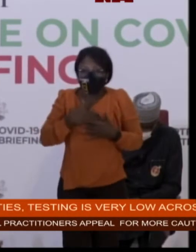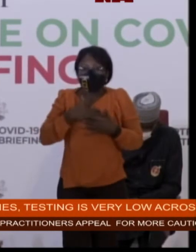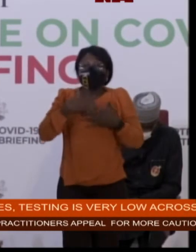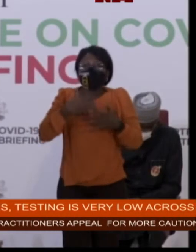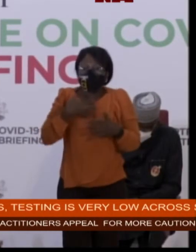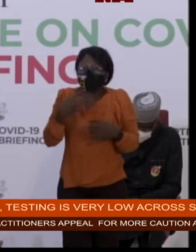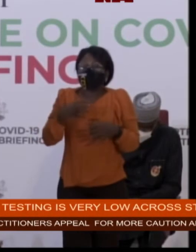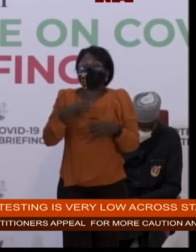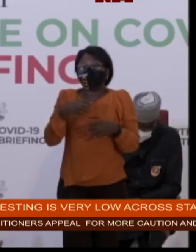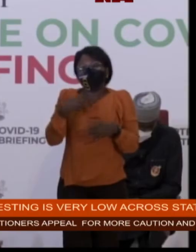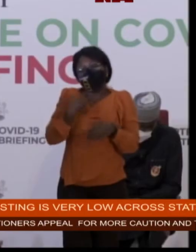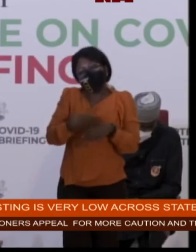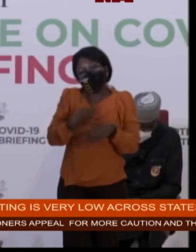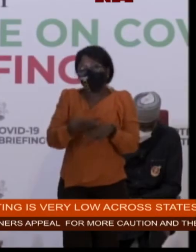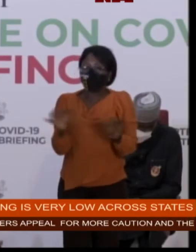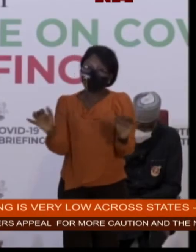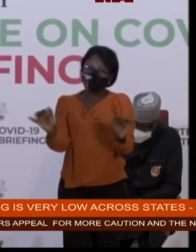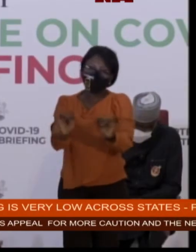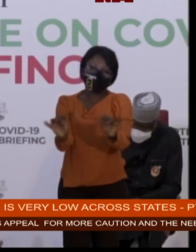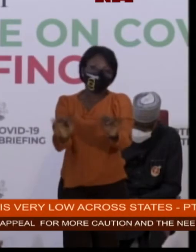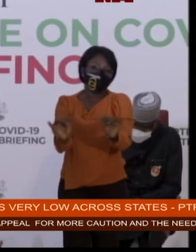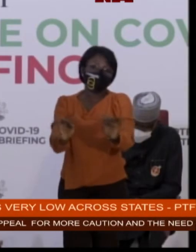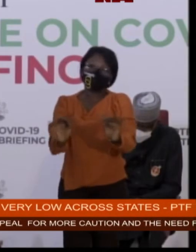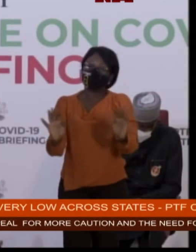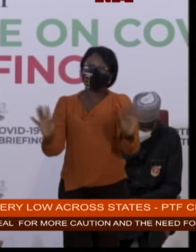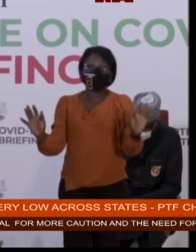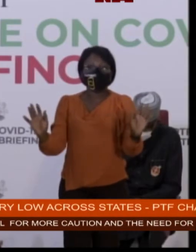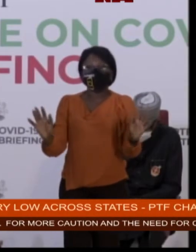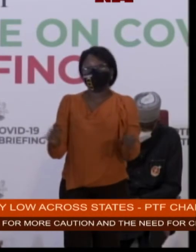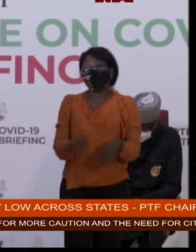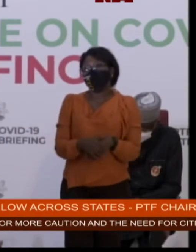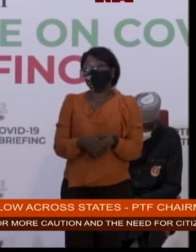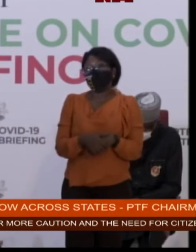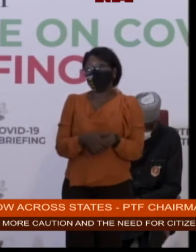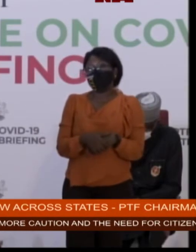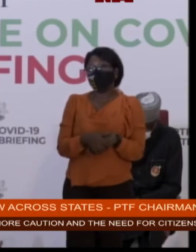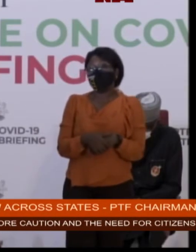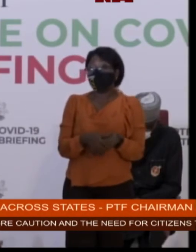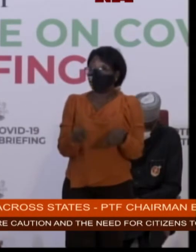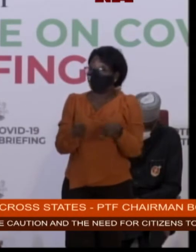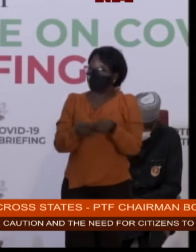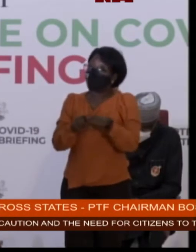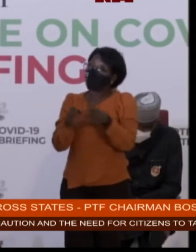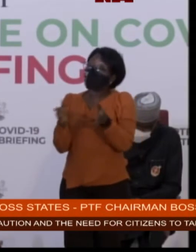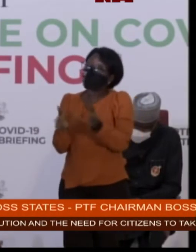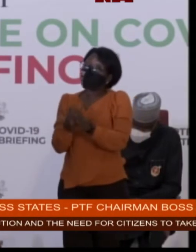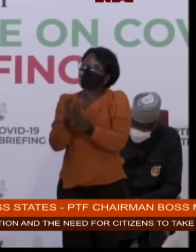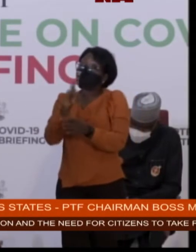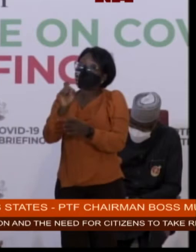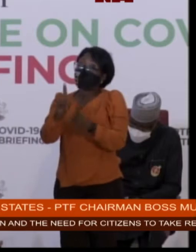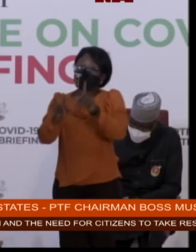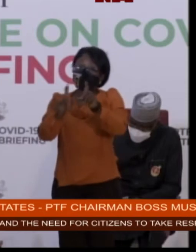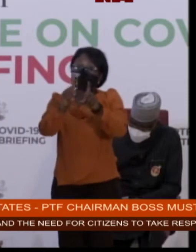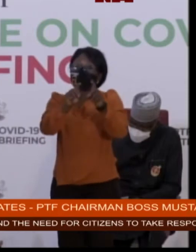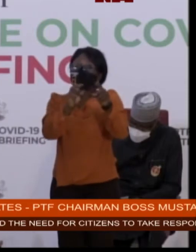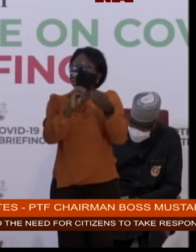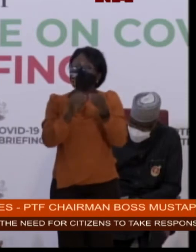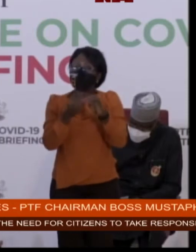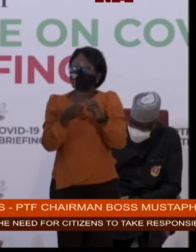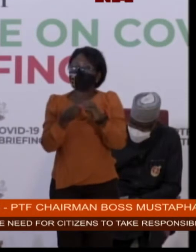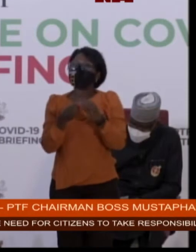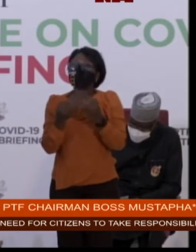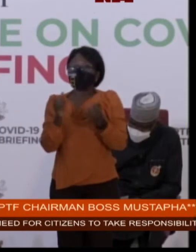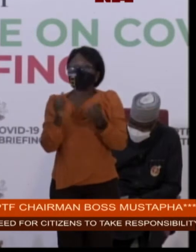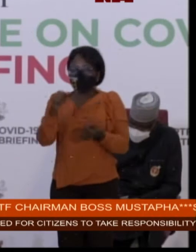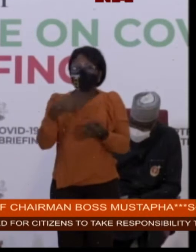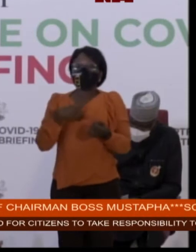for severe cases. So it's exactly the same group of symptoms. You also asked about our testing numbers. Yes,